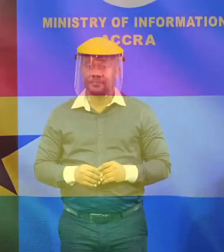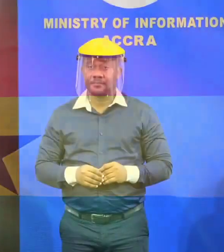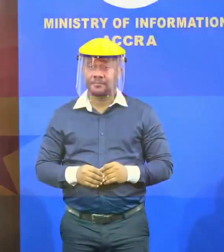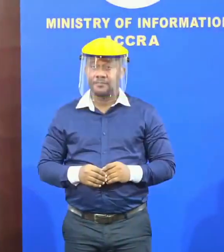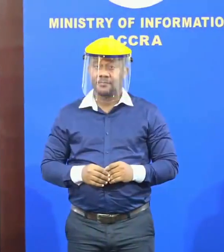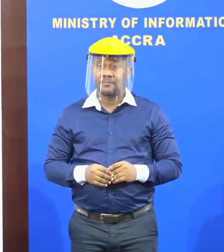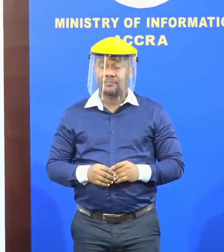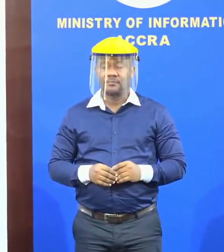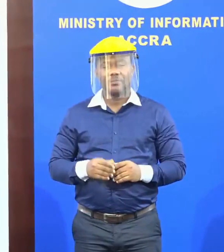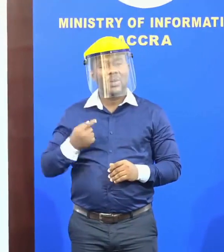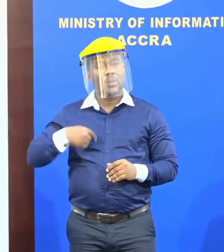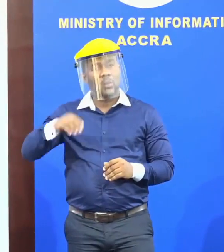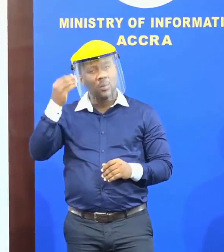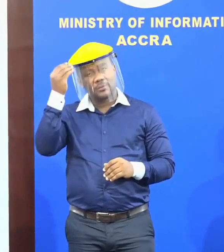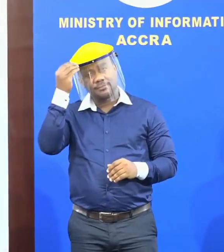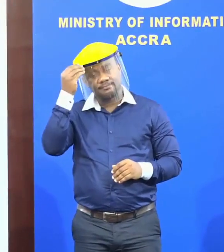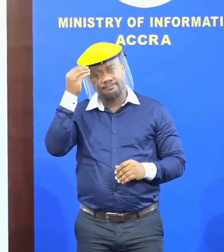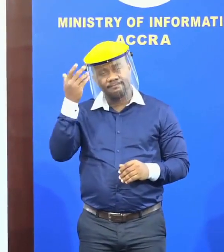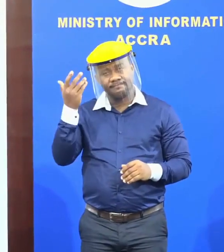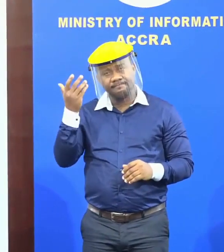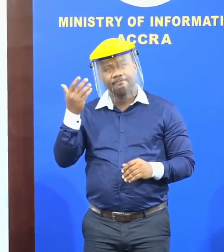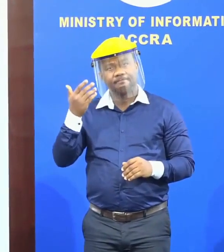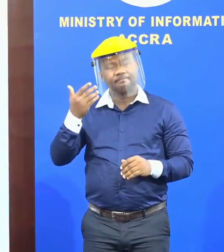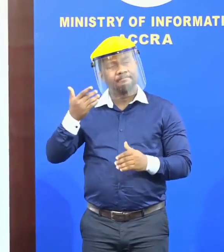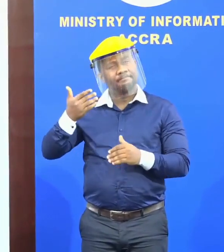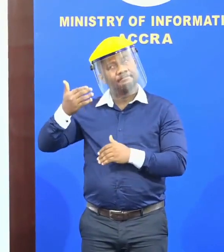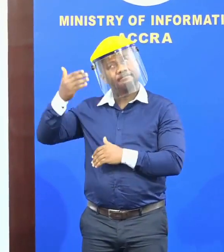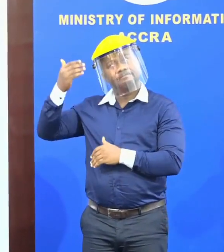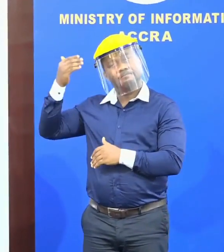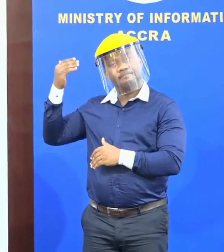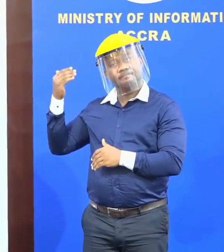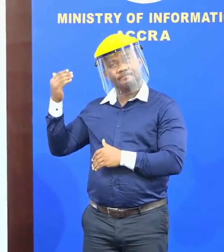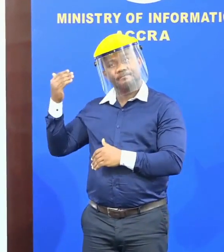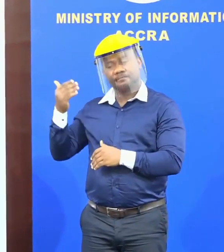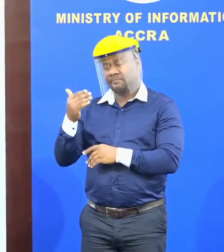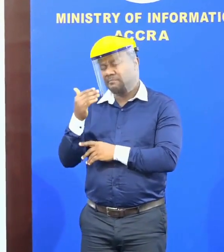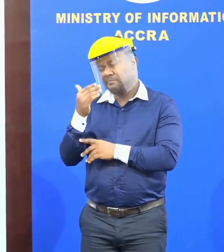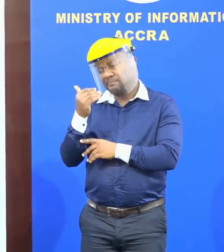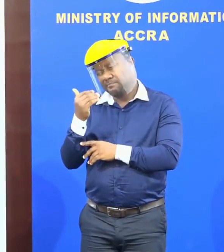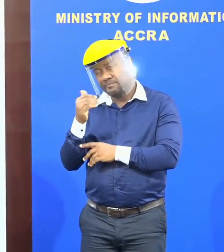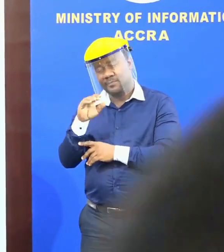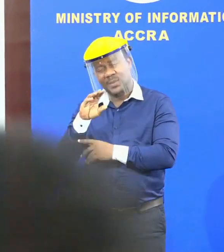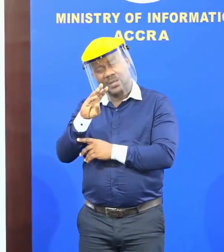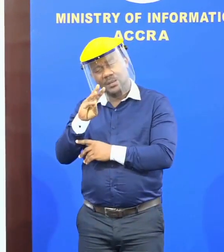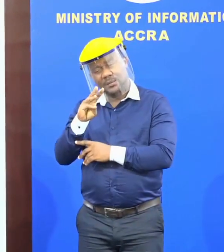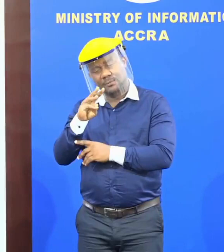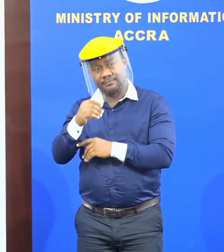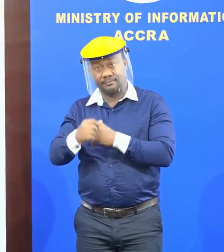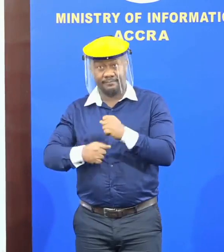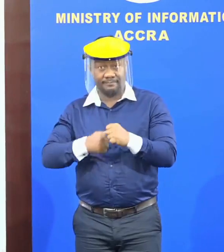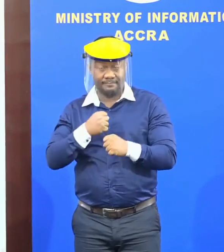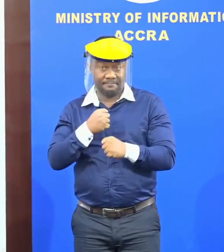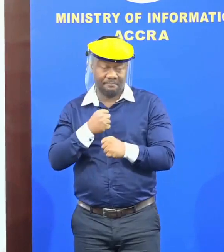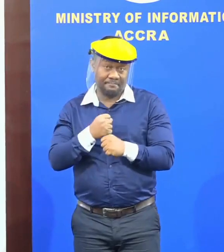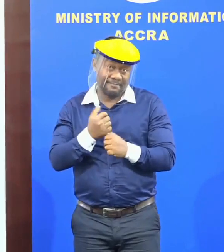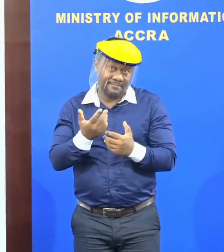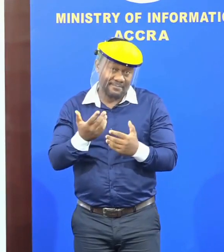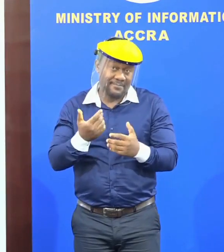We are all aware that over the last 15 or 16 years, instead of what it has